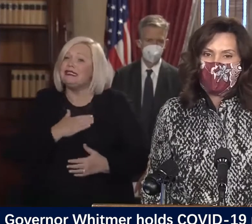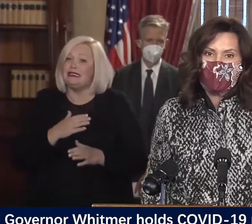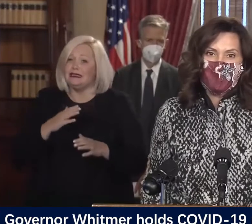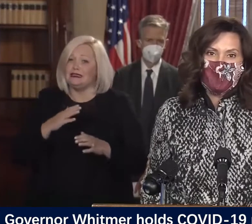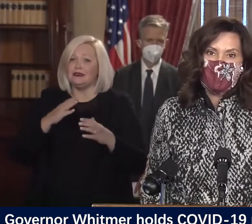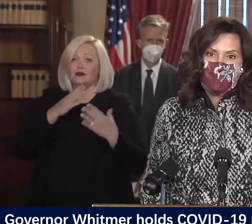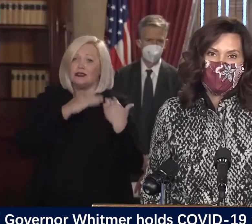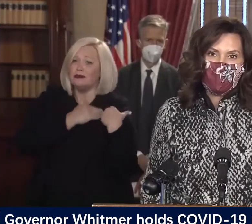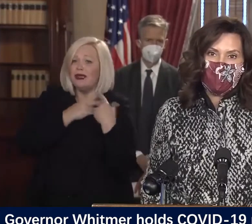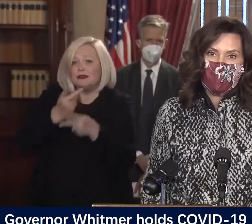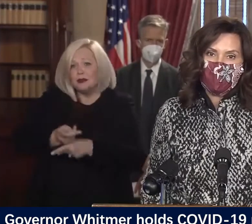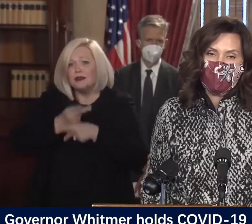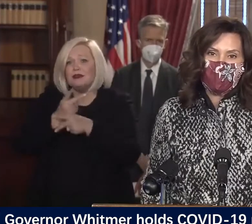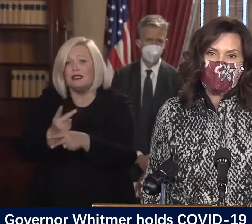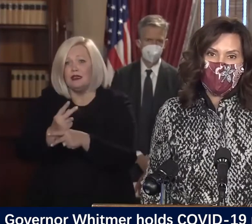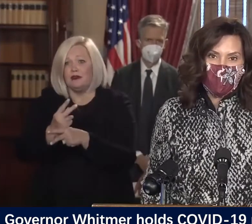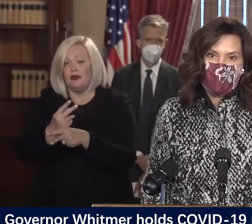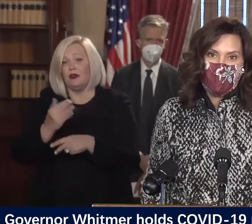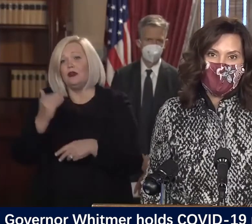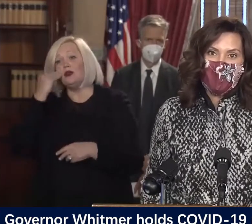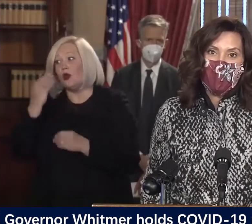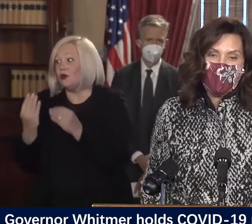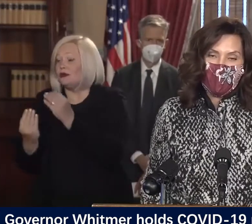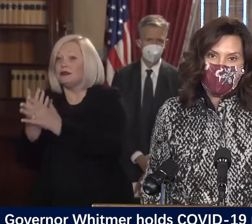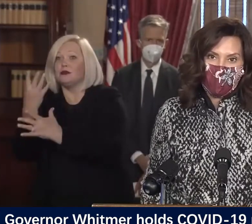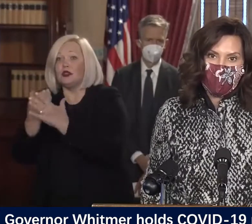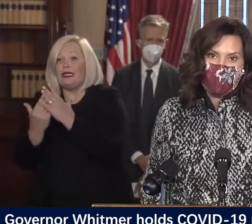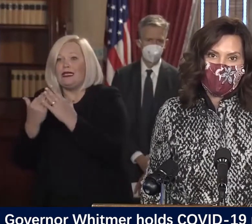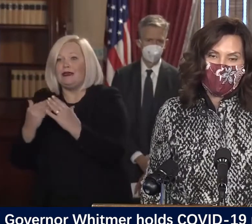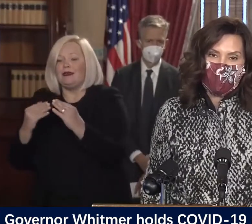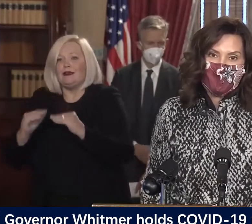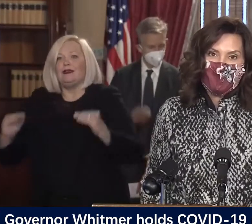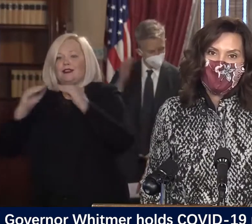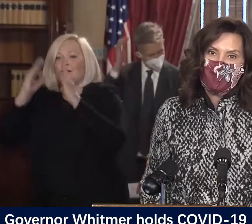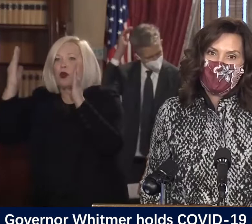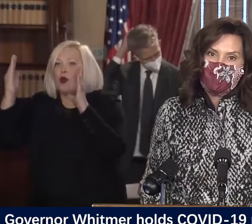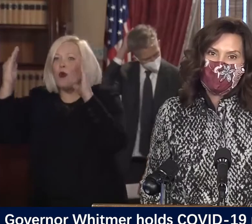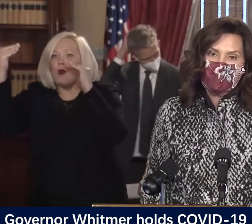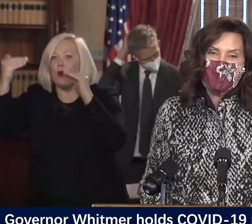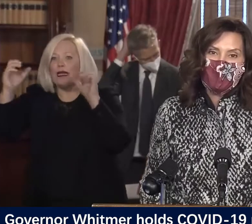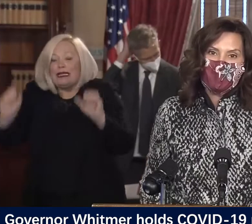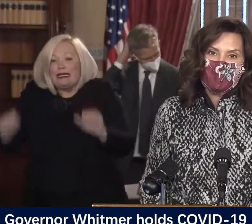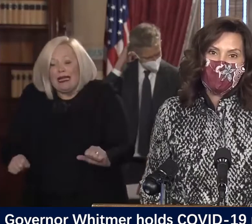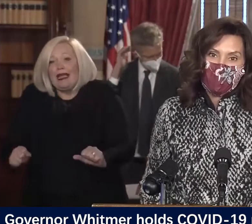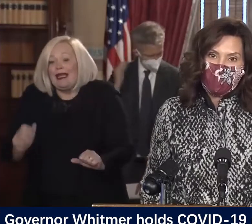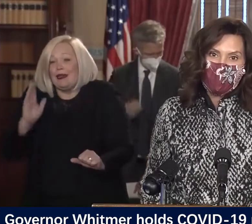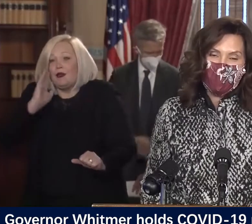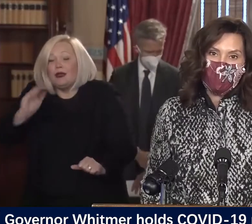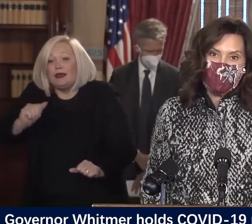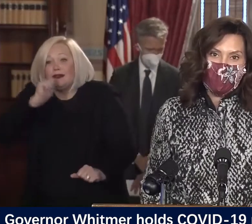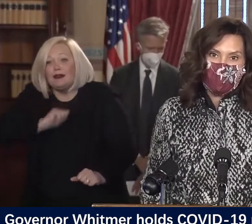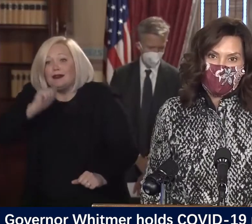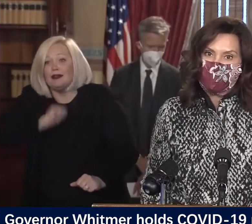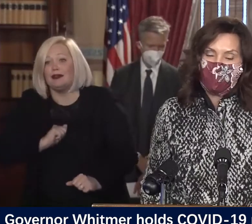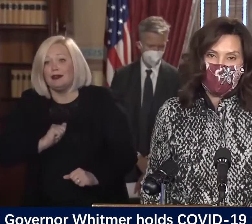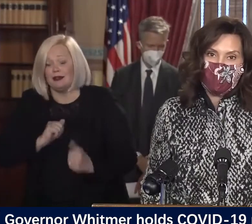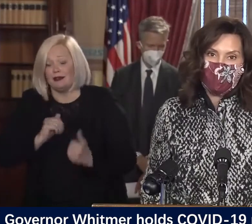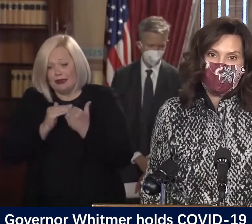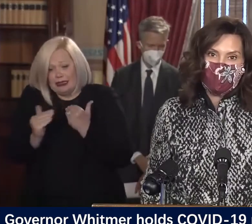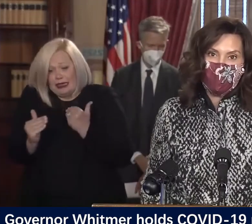Know that this spring there is so much hope on the horizon. But let's hunker down for the